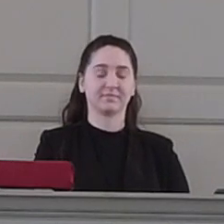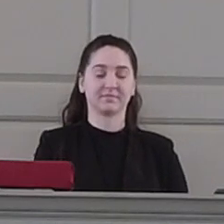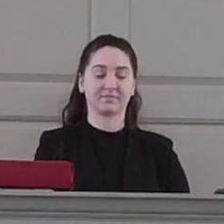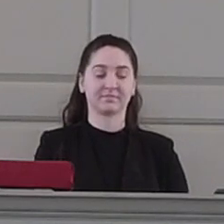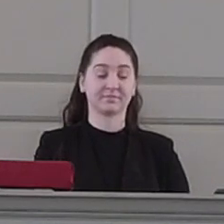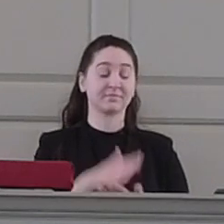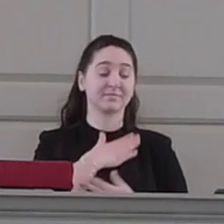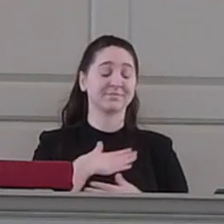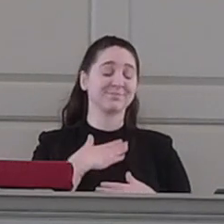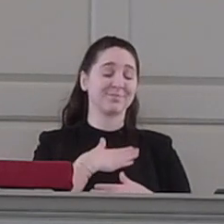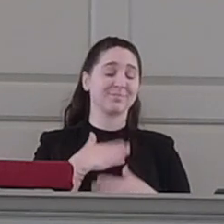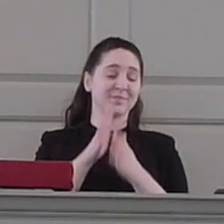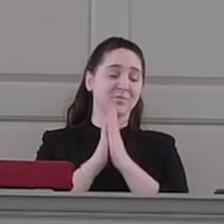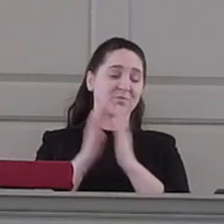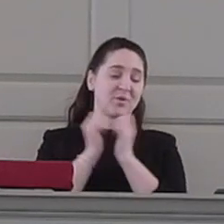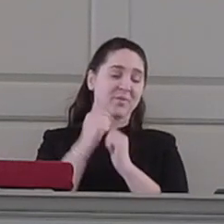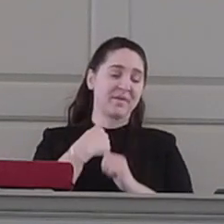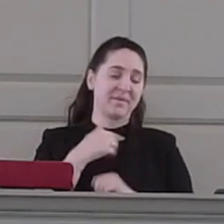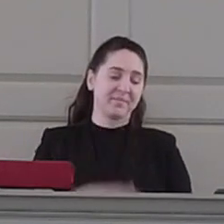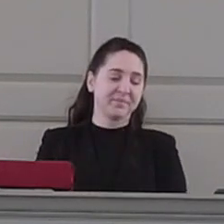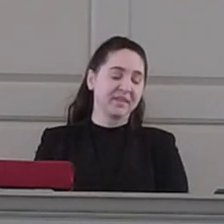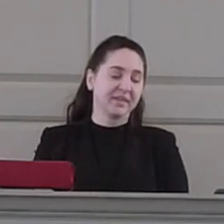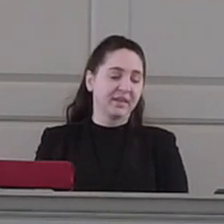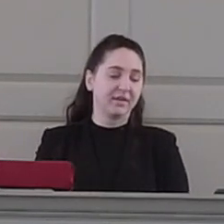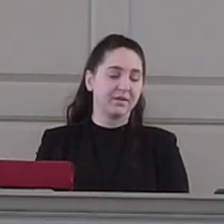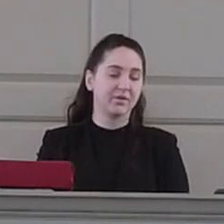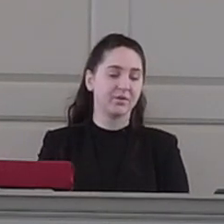Please pray with me.